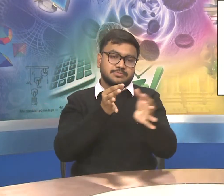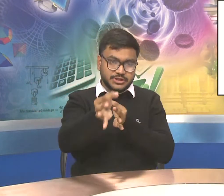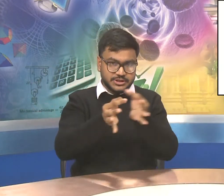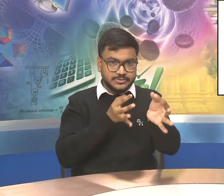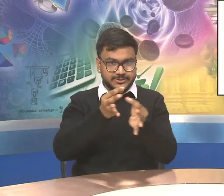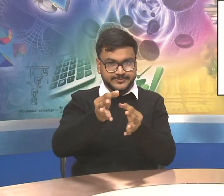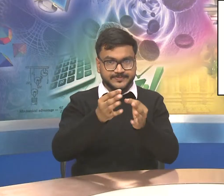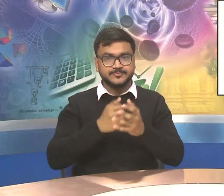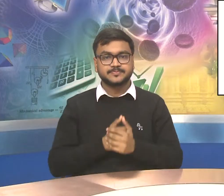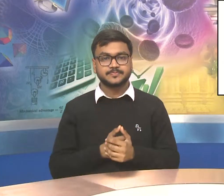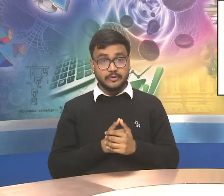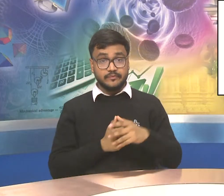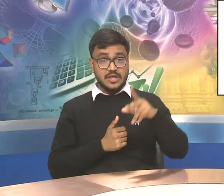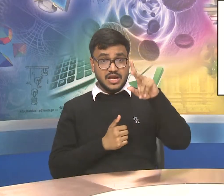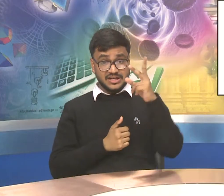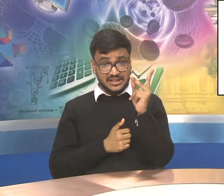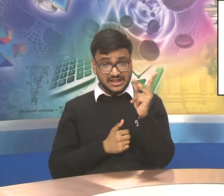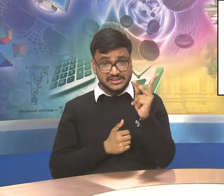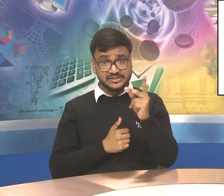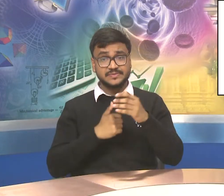services offered by a library,